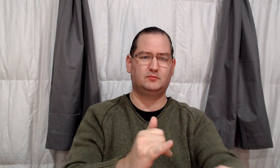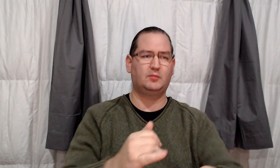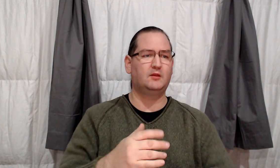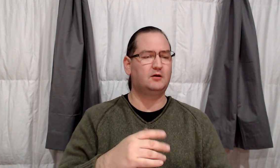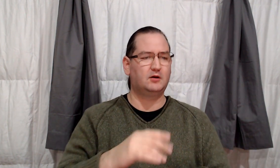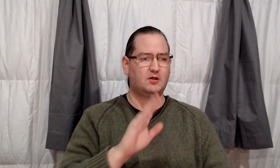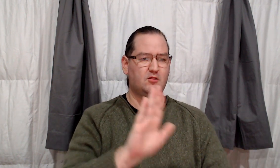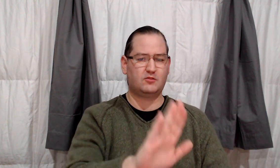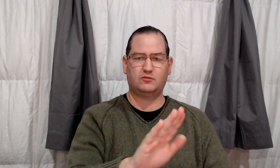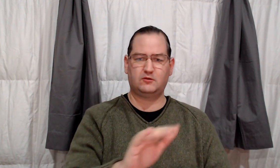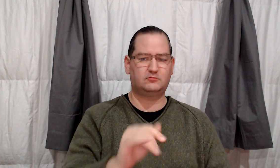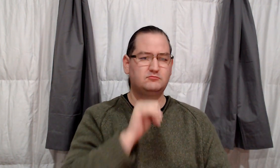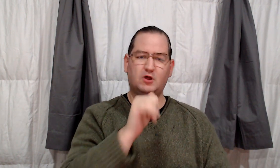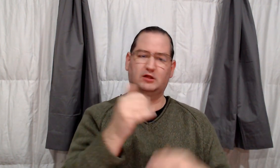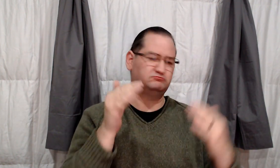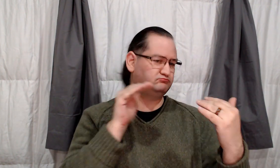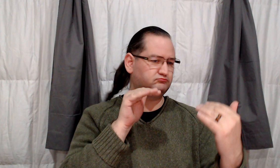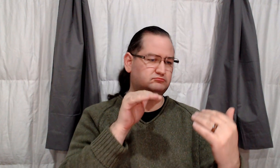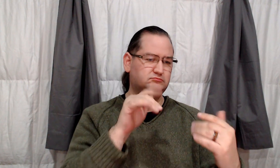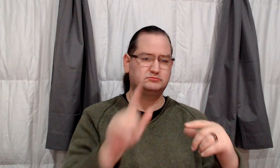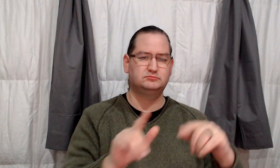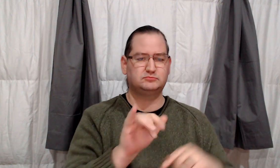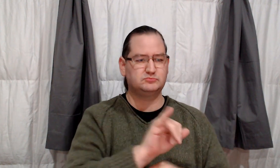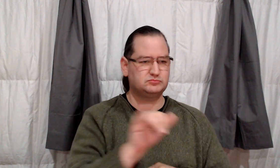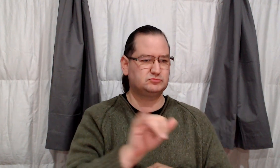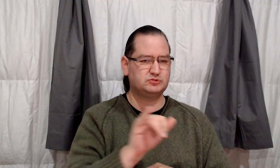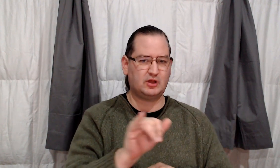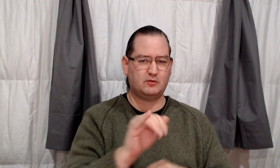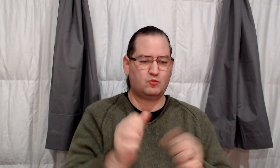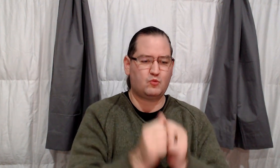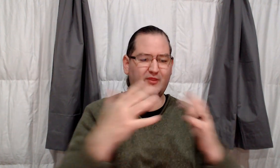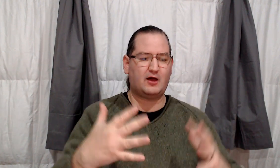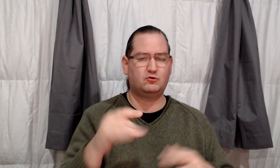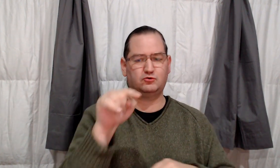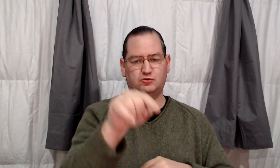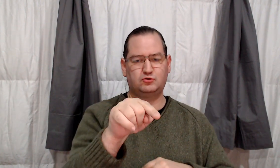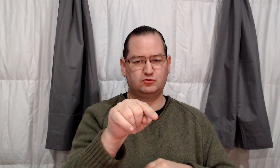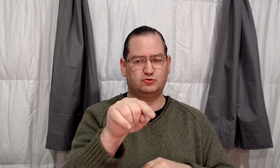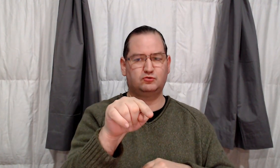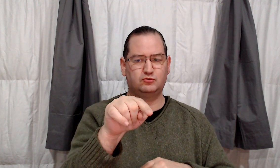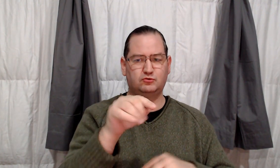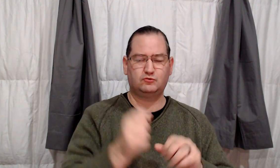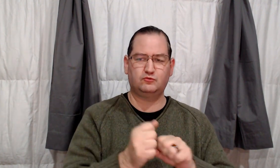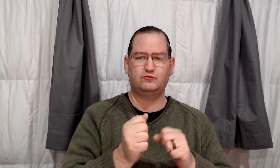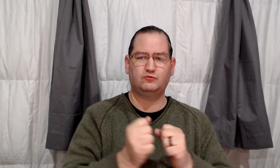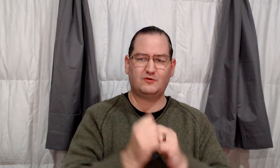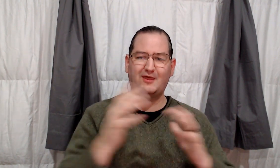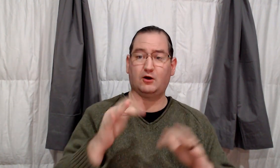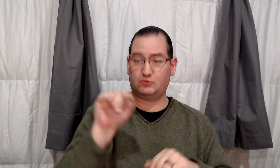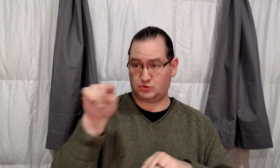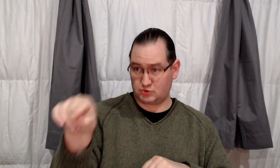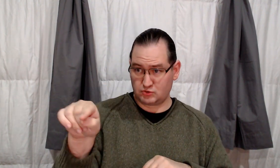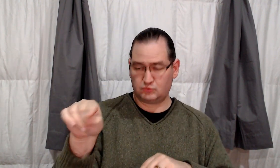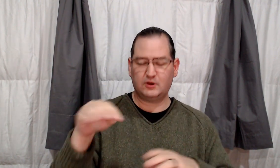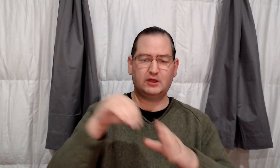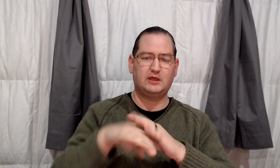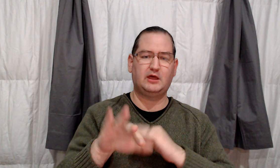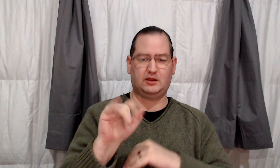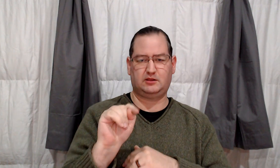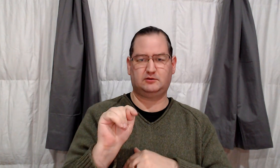So now you know you absolutely can quit. You've made the commitment to give up that small amount of